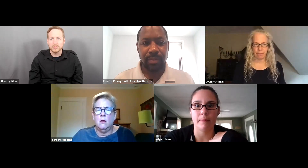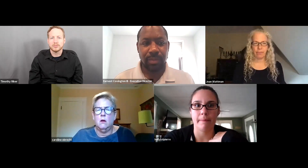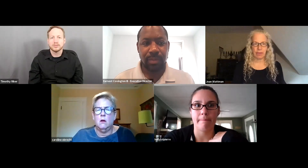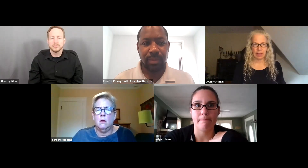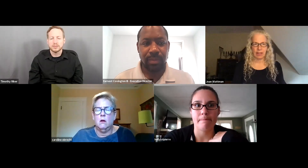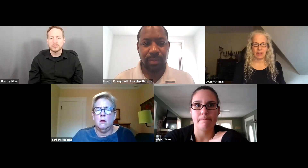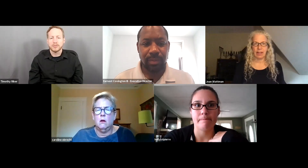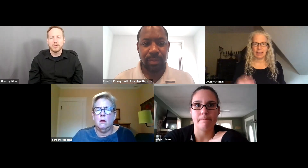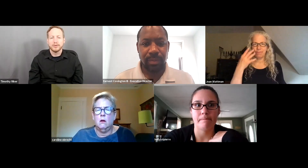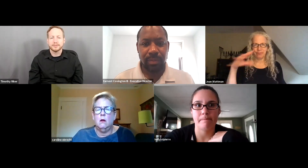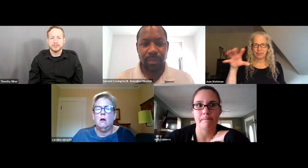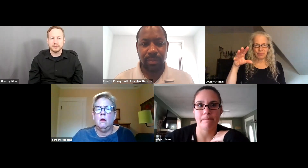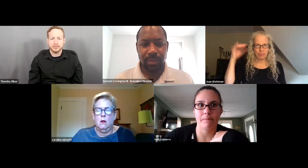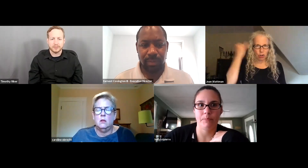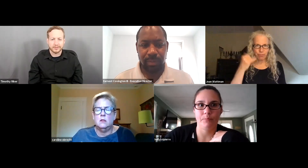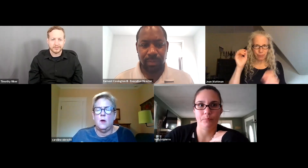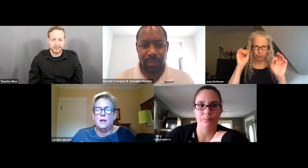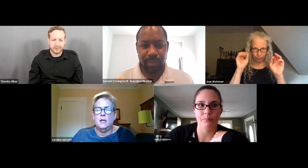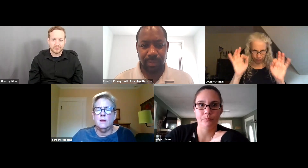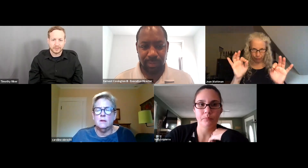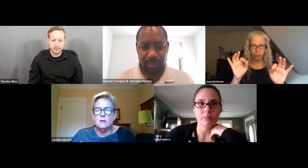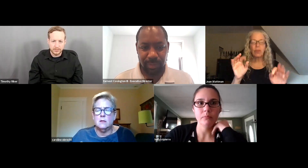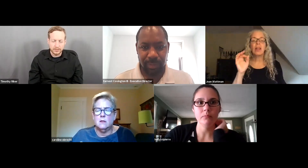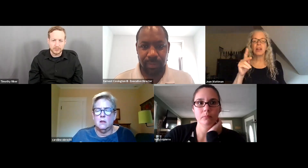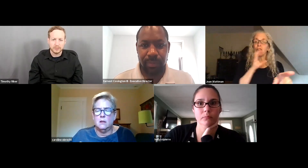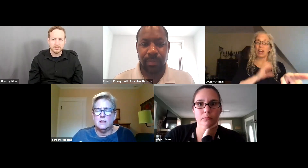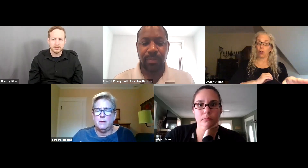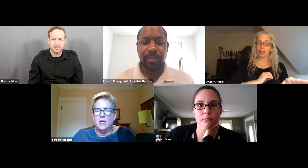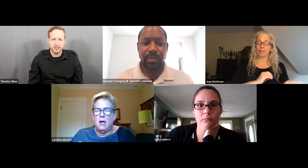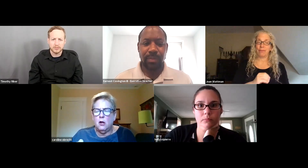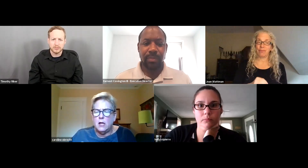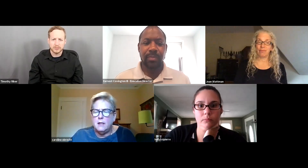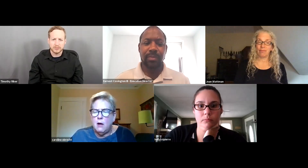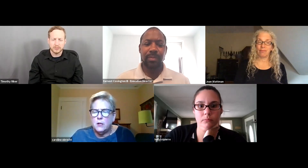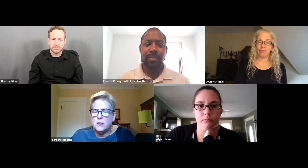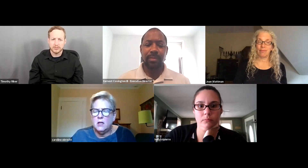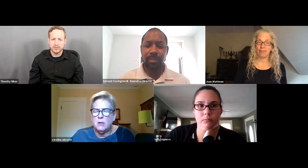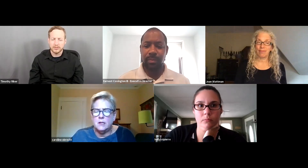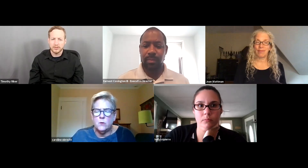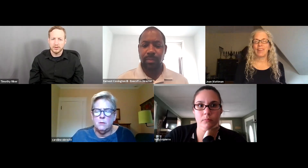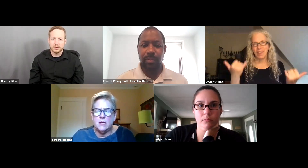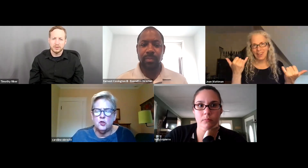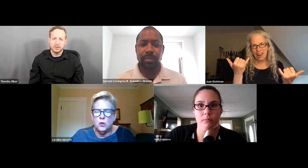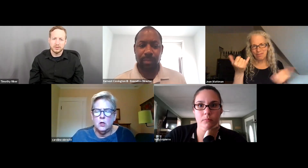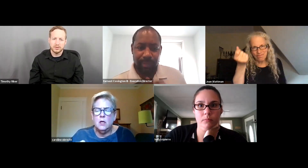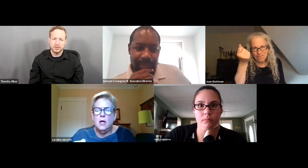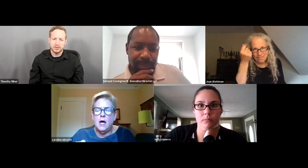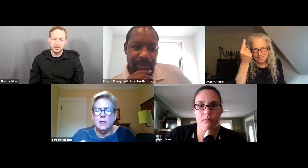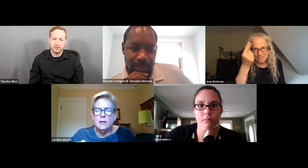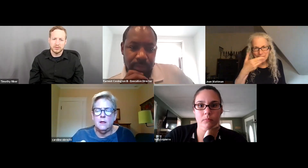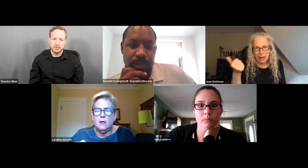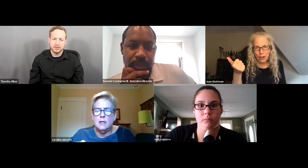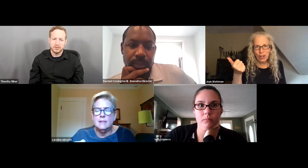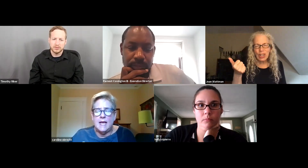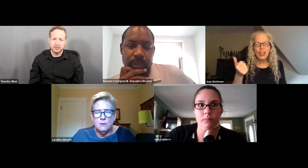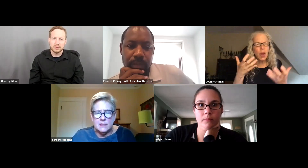let me spotlight the interpreter. There we go. So I think this is something I now understand, but I just want to make sure,